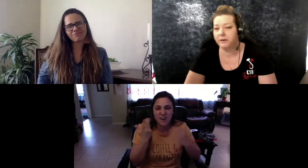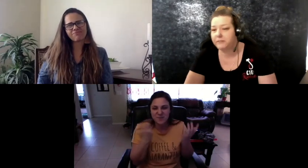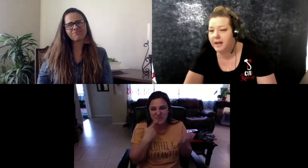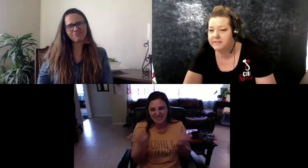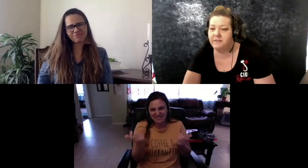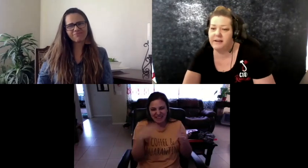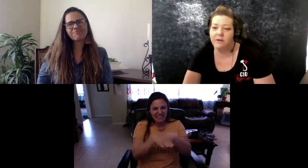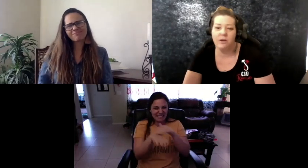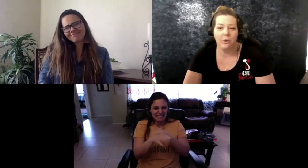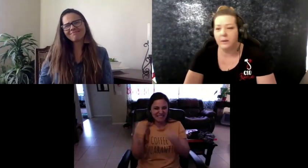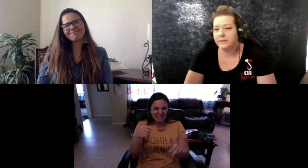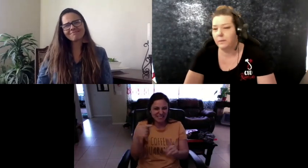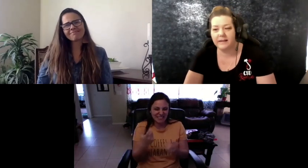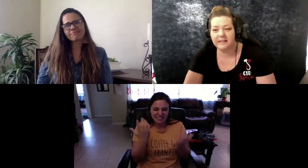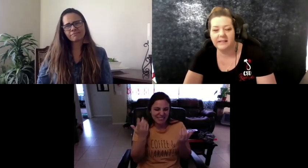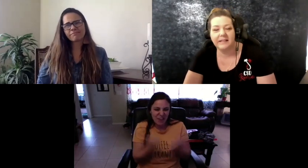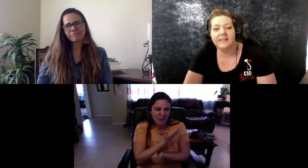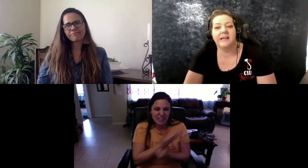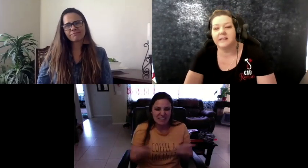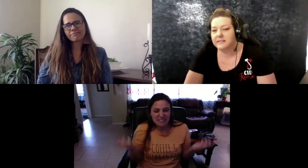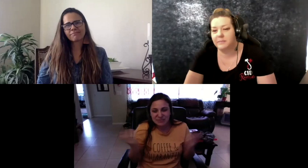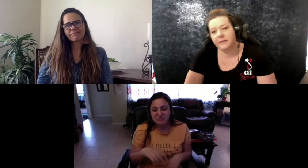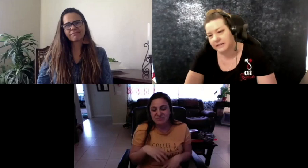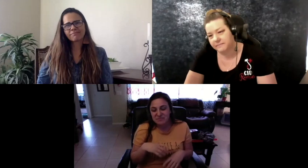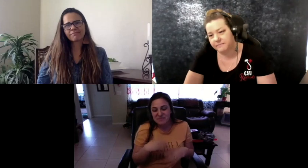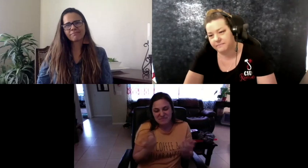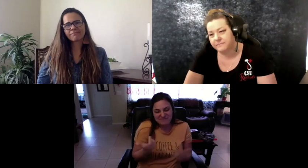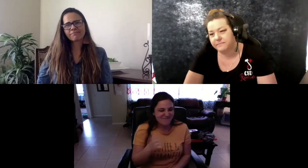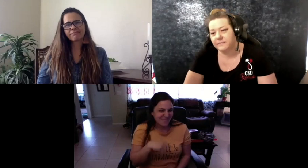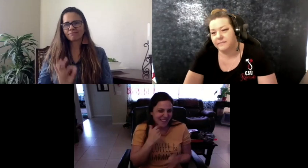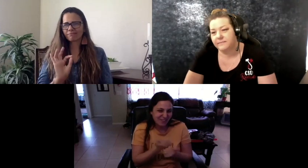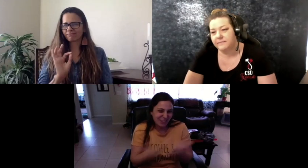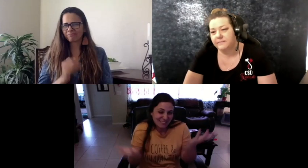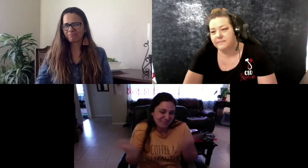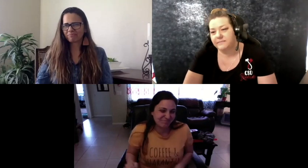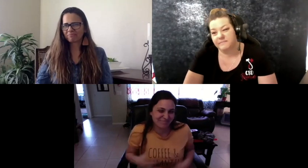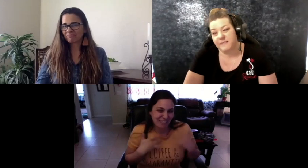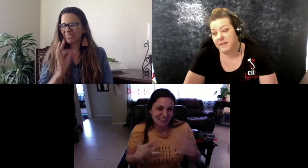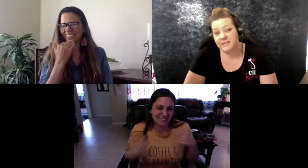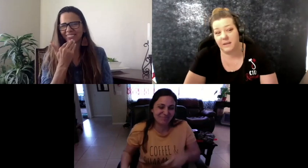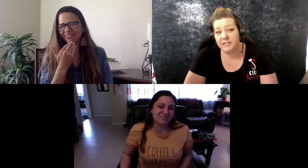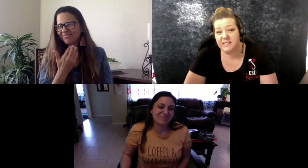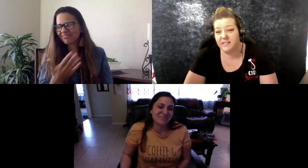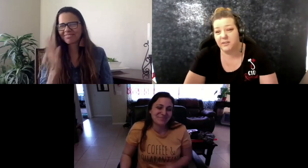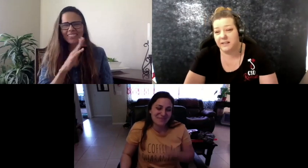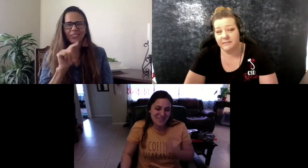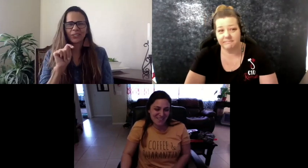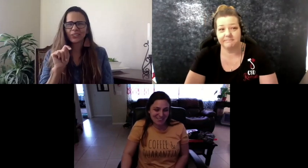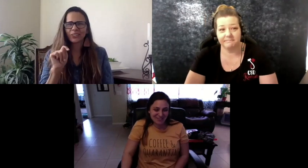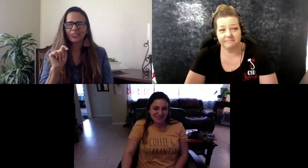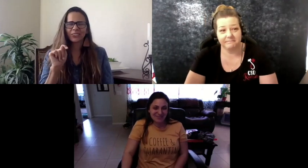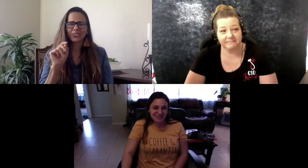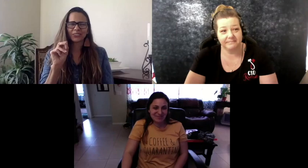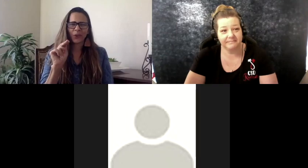butterflies and find out what's what. It's that accessibility. I mean, that really says everything.